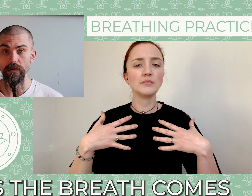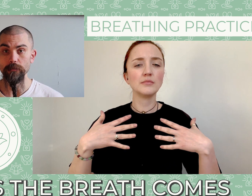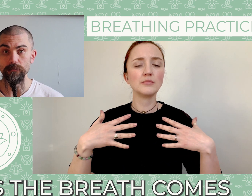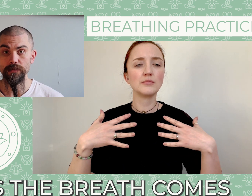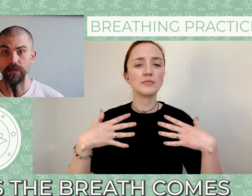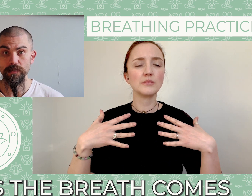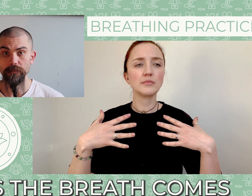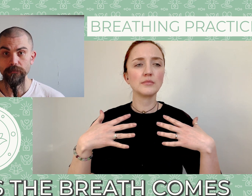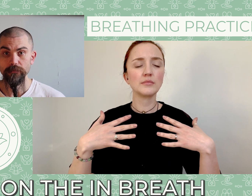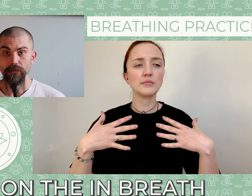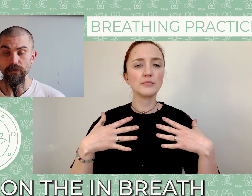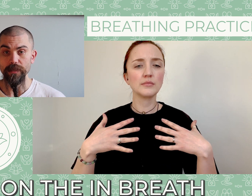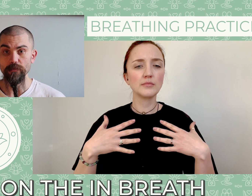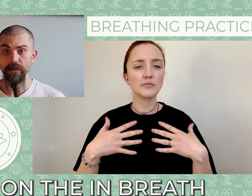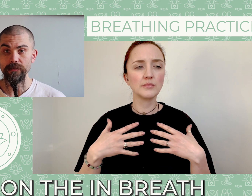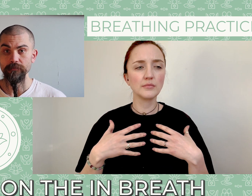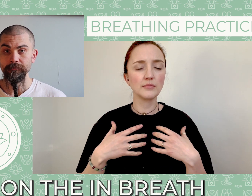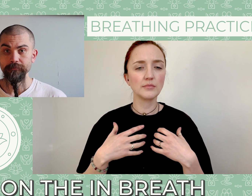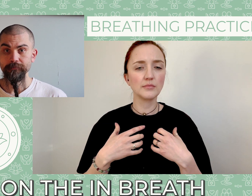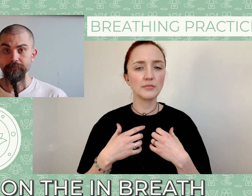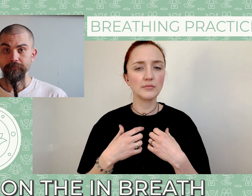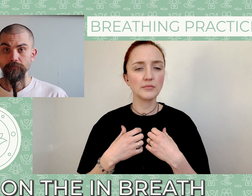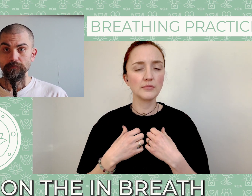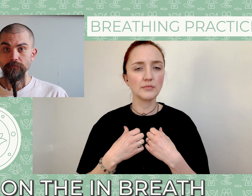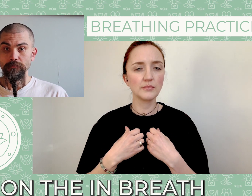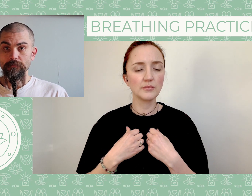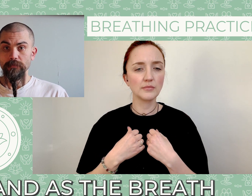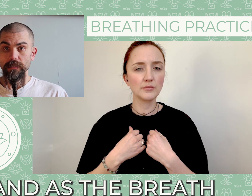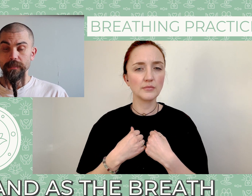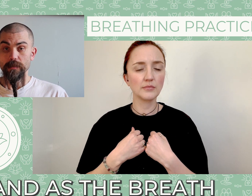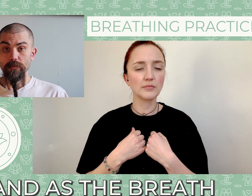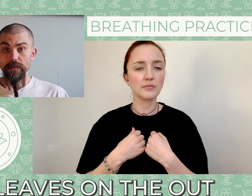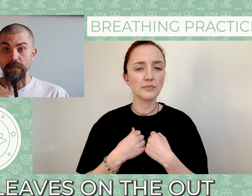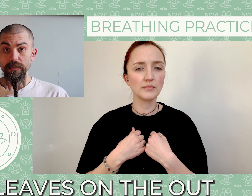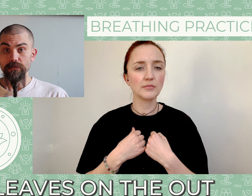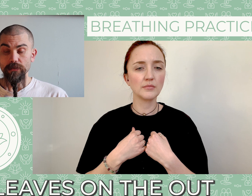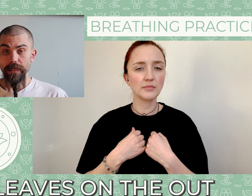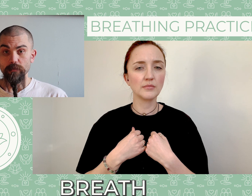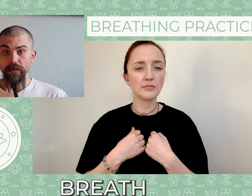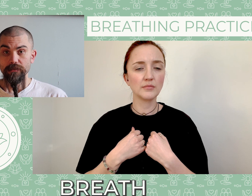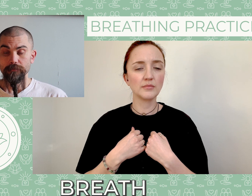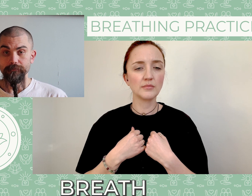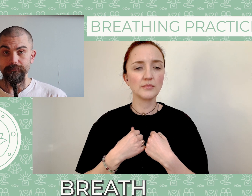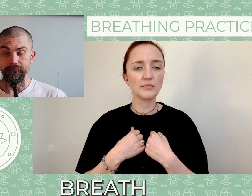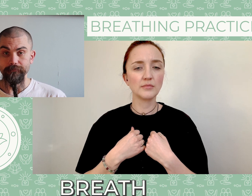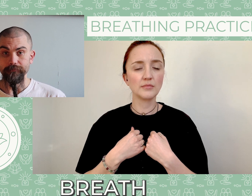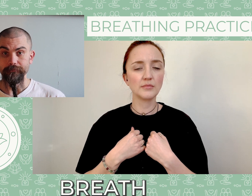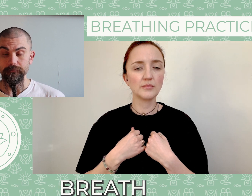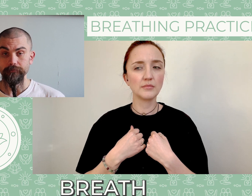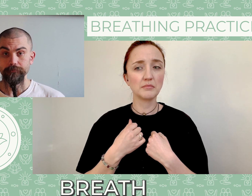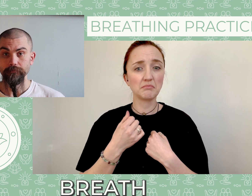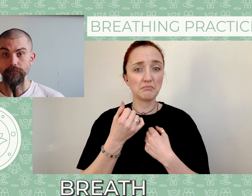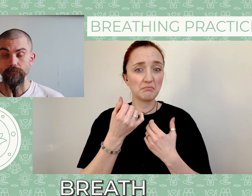breath comes on the in-breath and as the breath leaves on the out-breath.